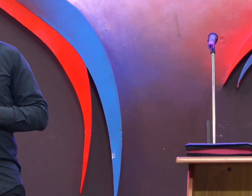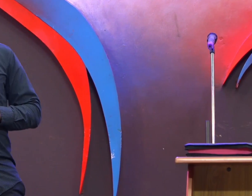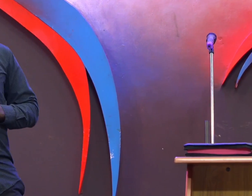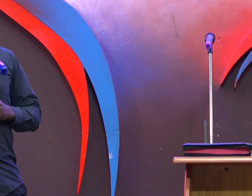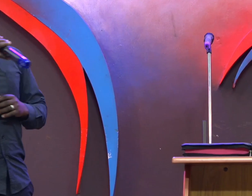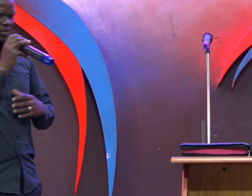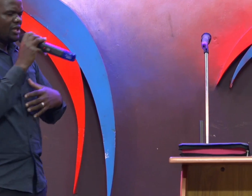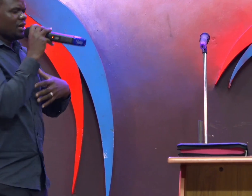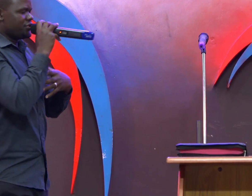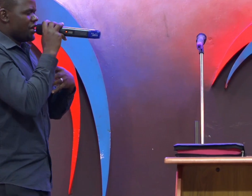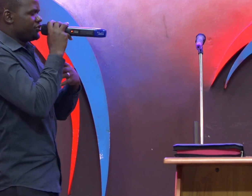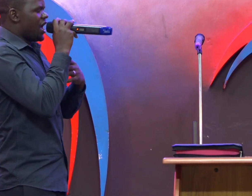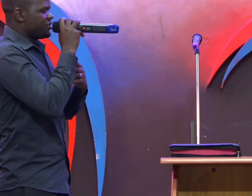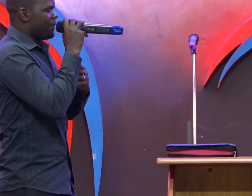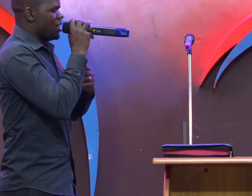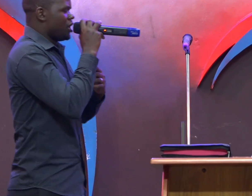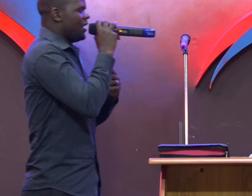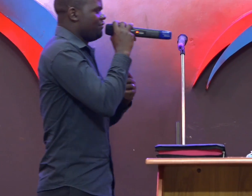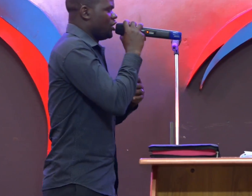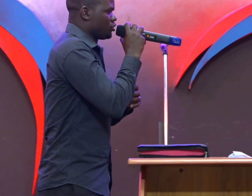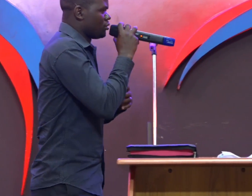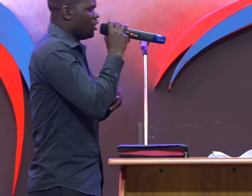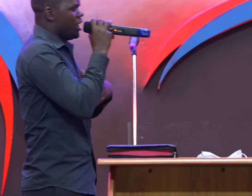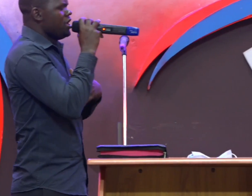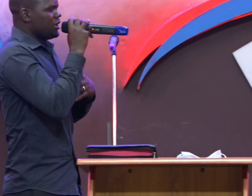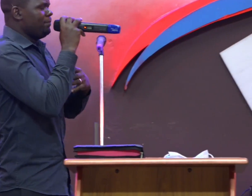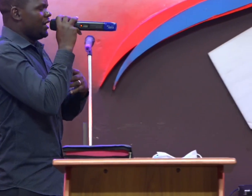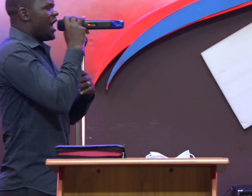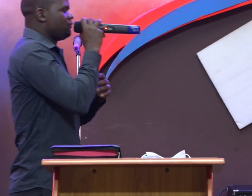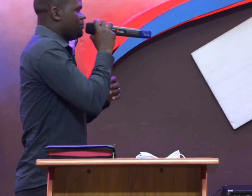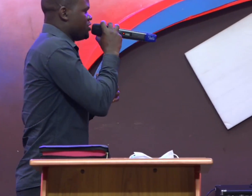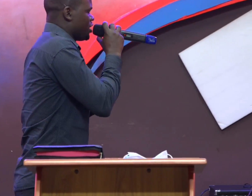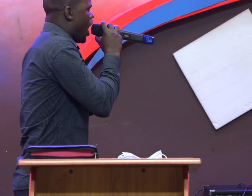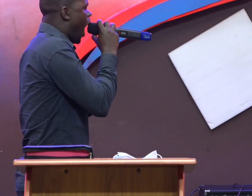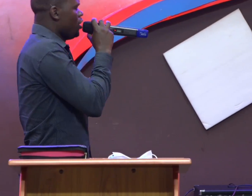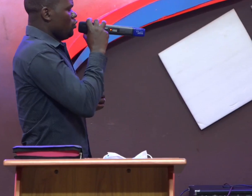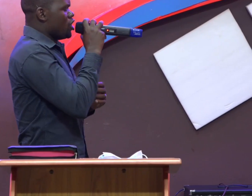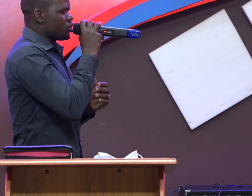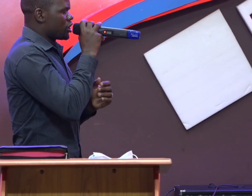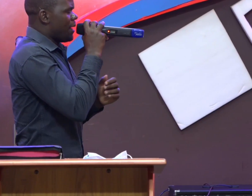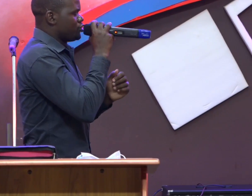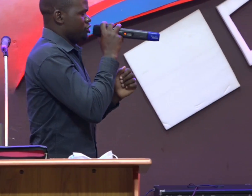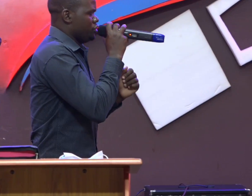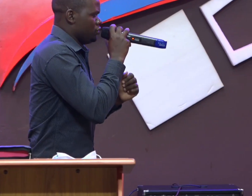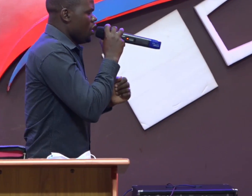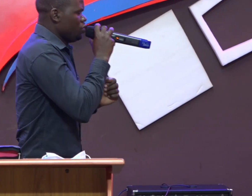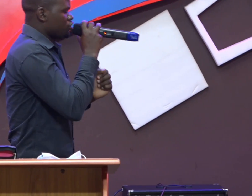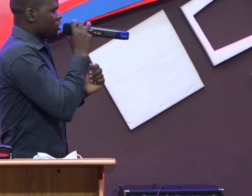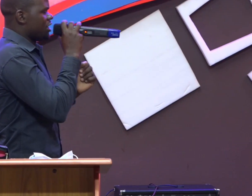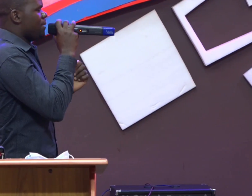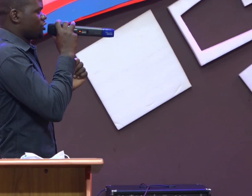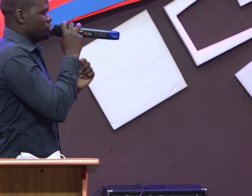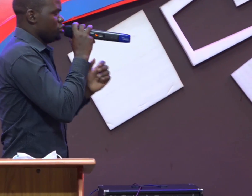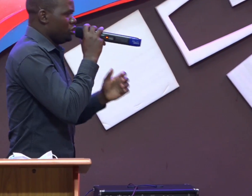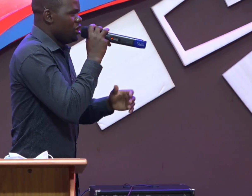earth. As the stars tap the sun, heavenly King of glory, tap the light from the sun. We also come to you, we